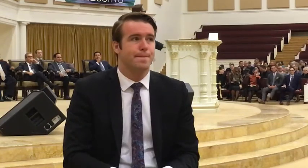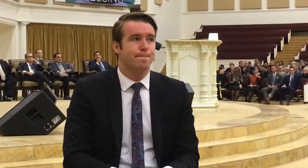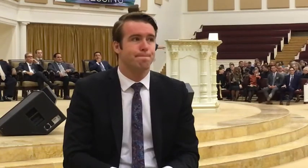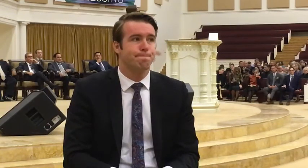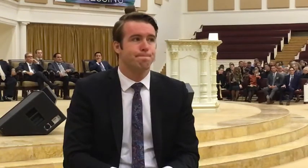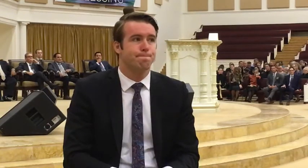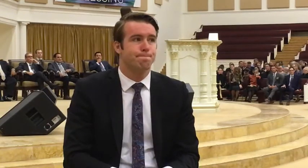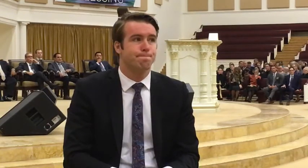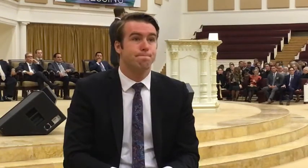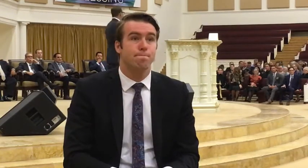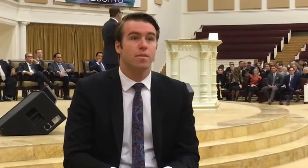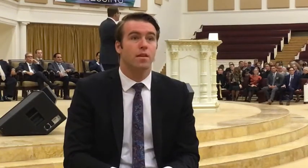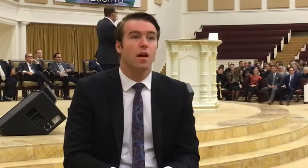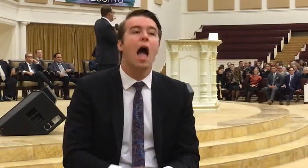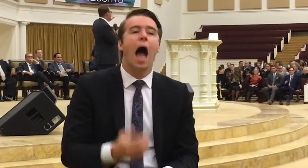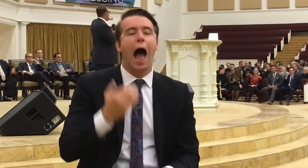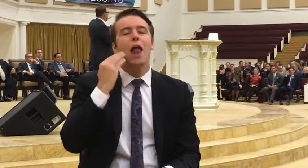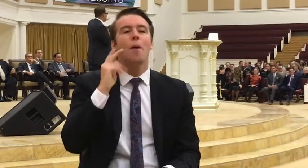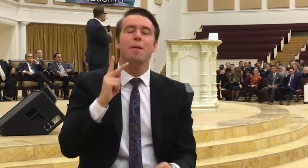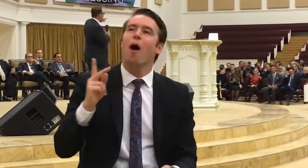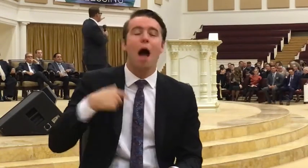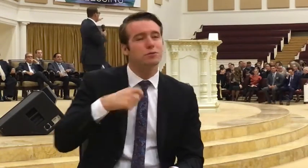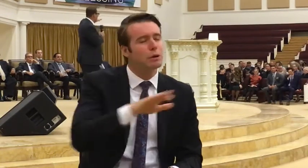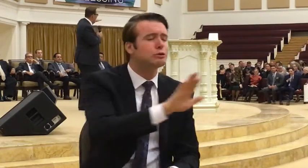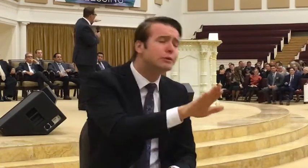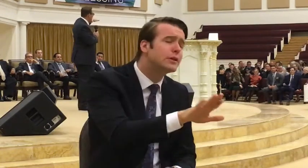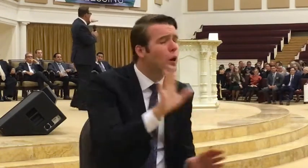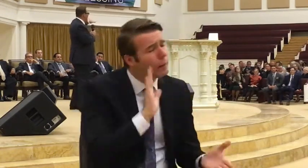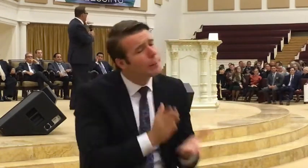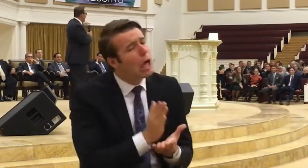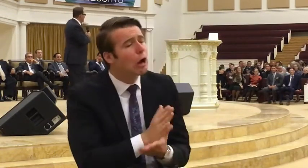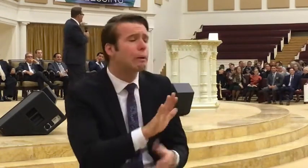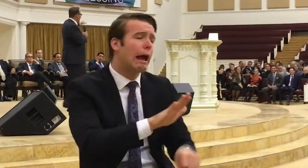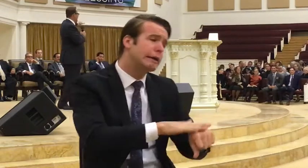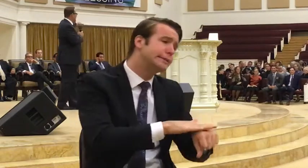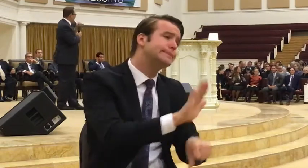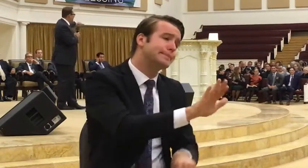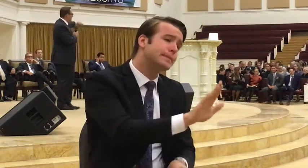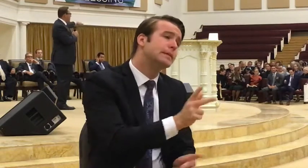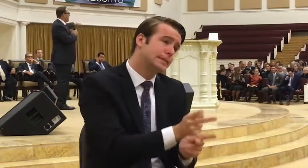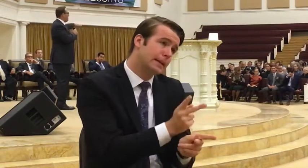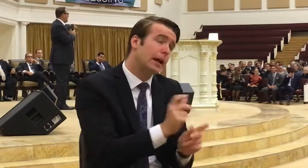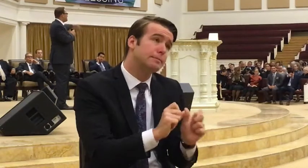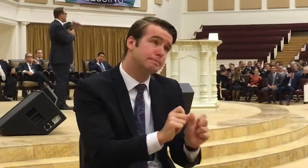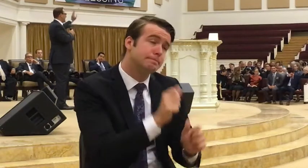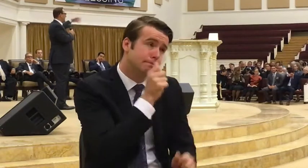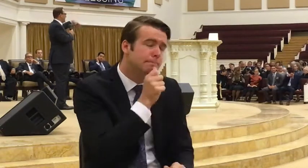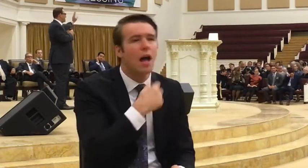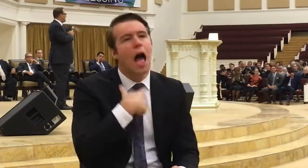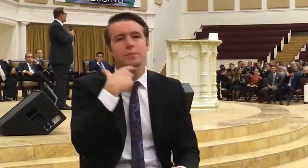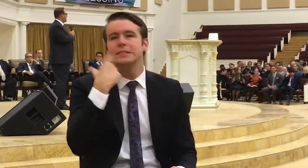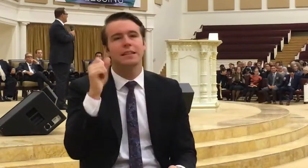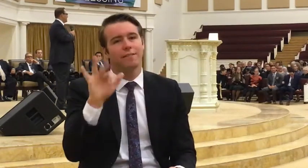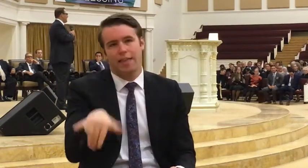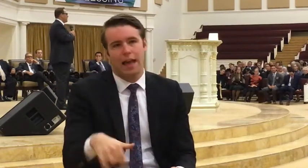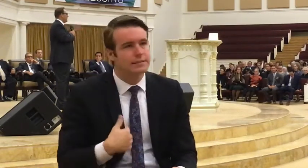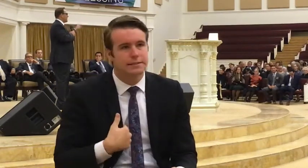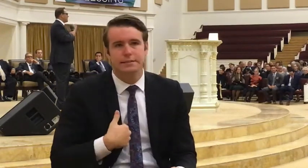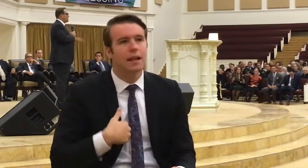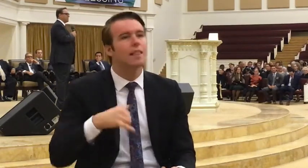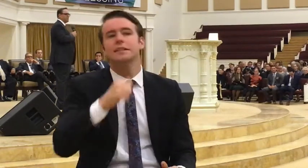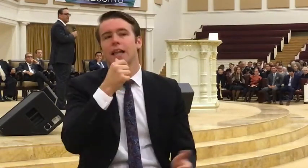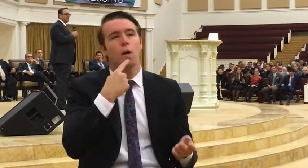Oh, I wasn't supposed to do that. I was supposed to like pat you on the head and say, oh baby, it's gonna be alright. You just hang in there. No. I'm sick of that. That